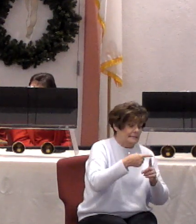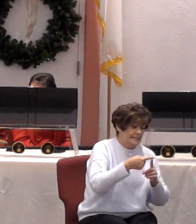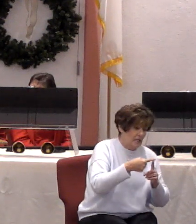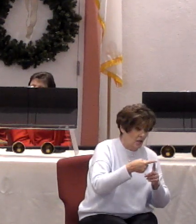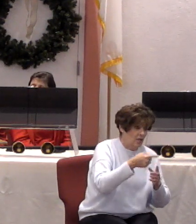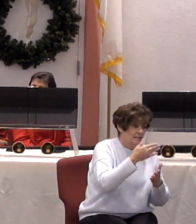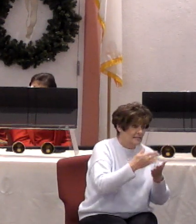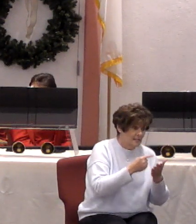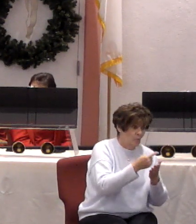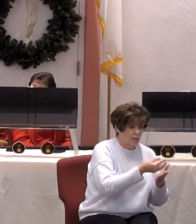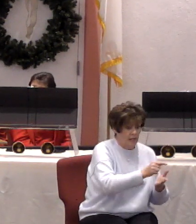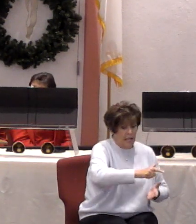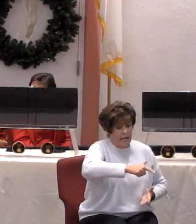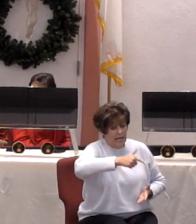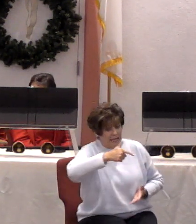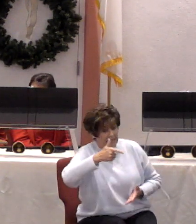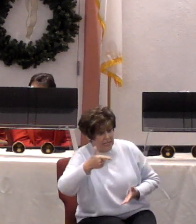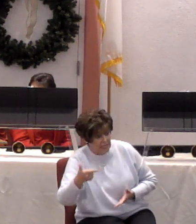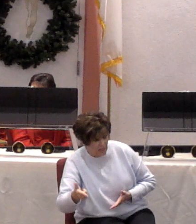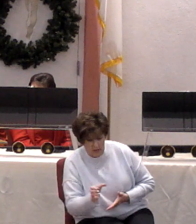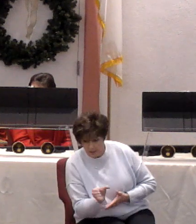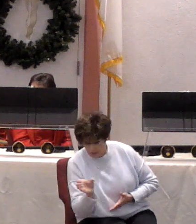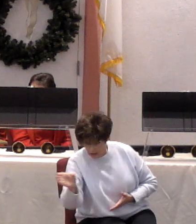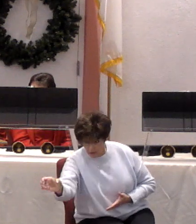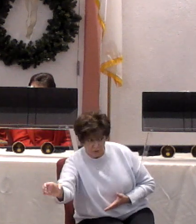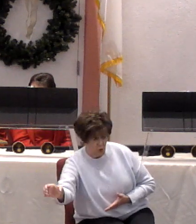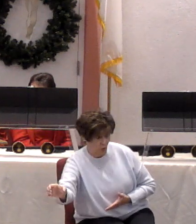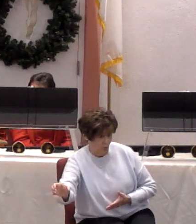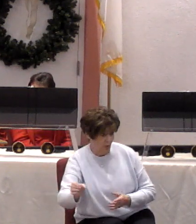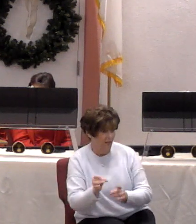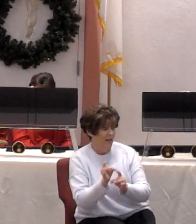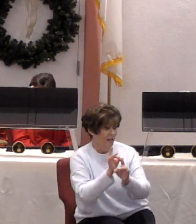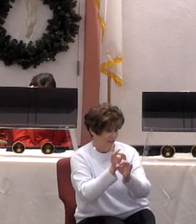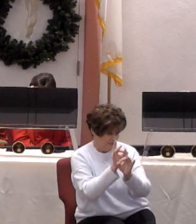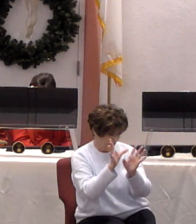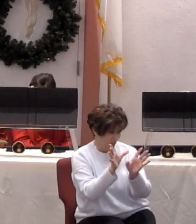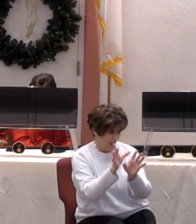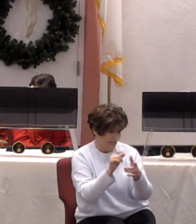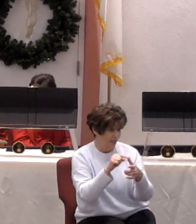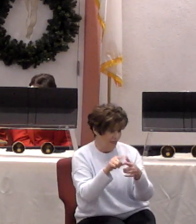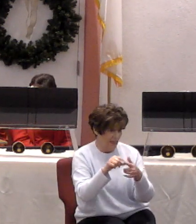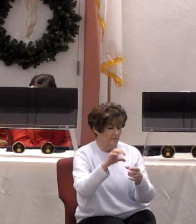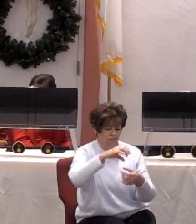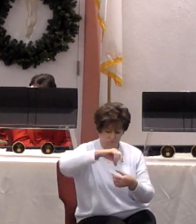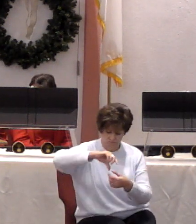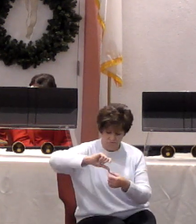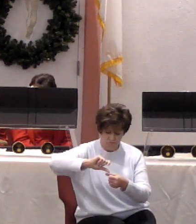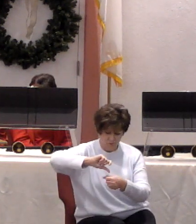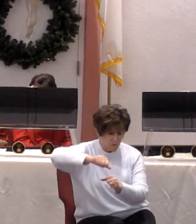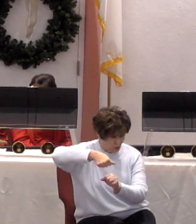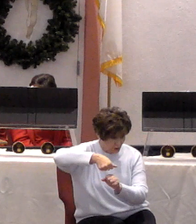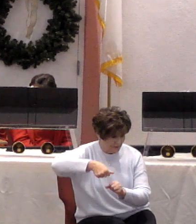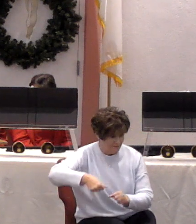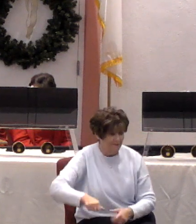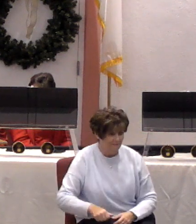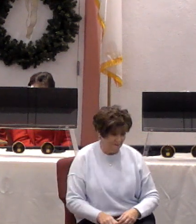real candles and they're handing you a lit candle so you can light off of theirs. When they pass it off to you, then you turn yours